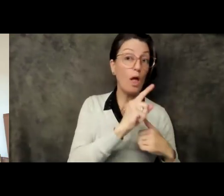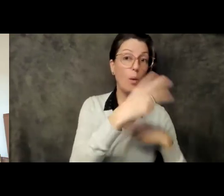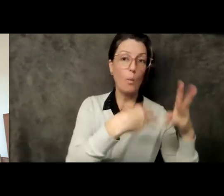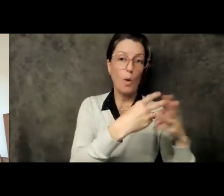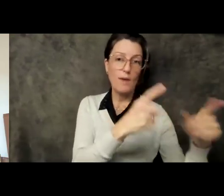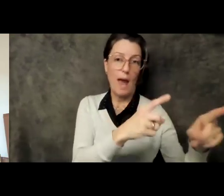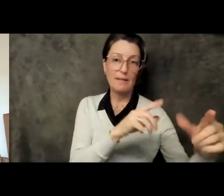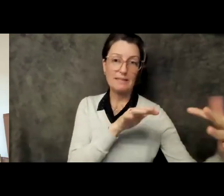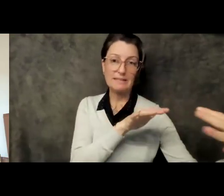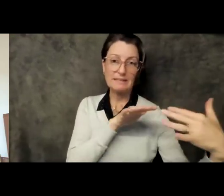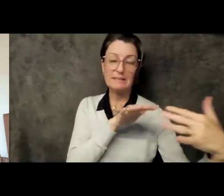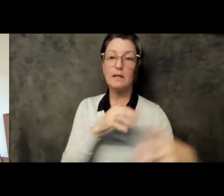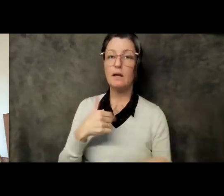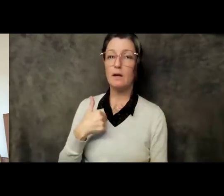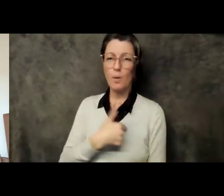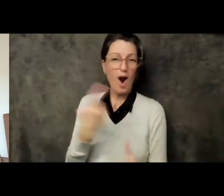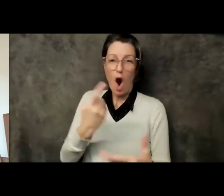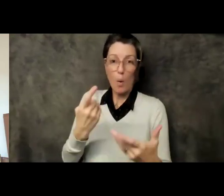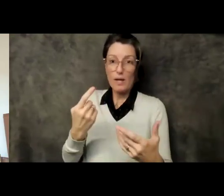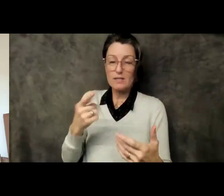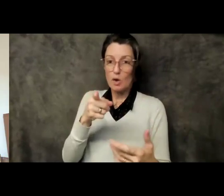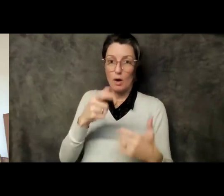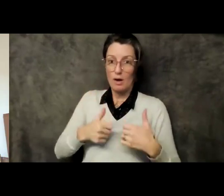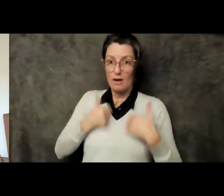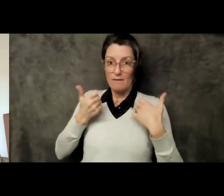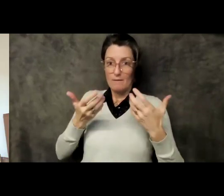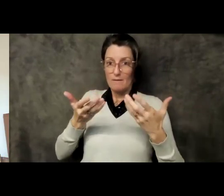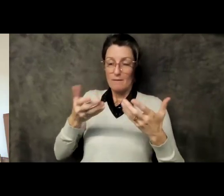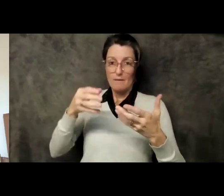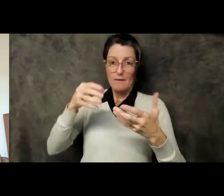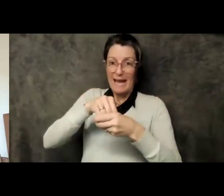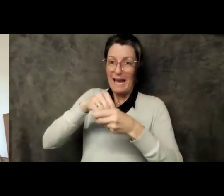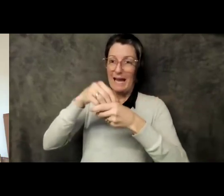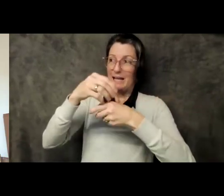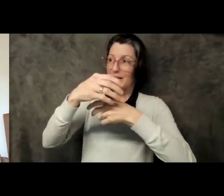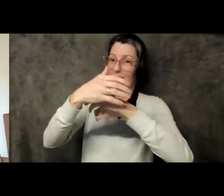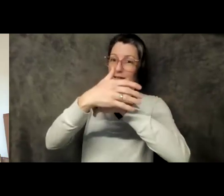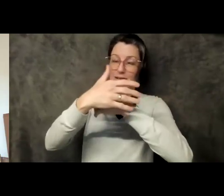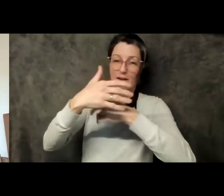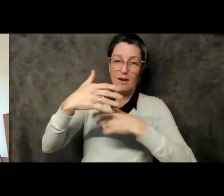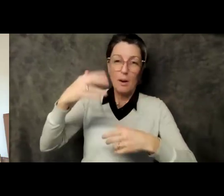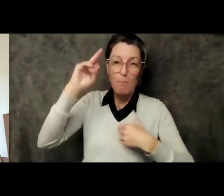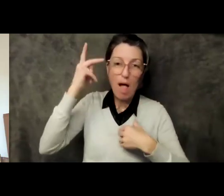all always located, right, within larger cultural, political, social